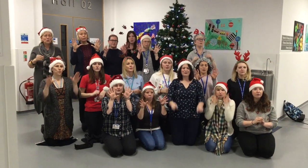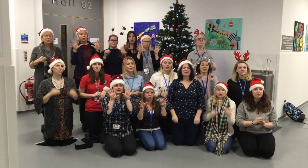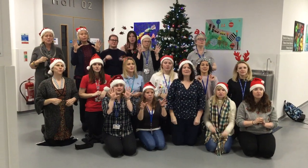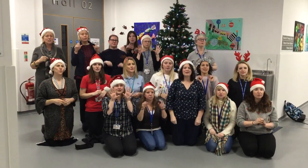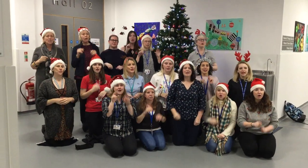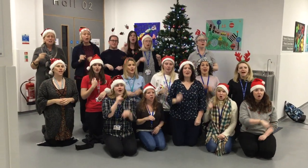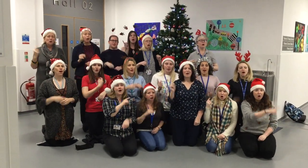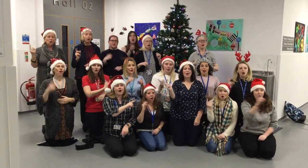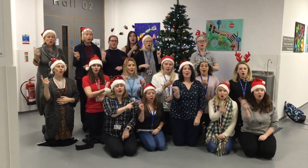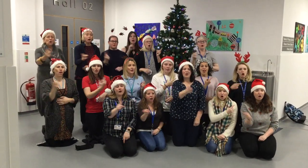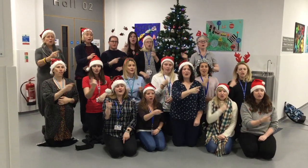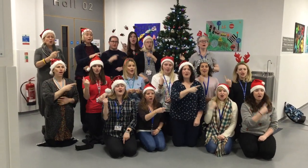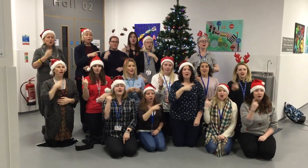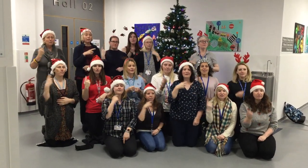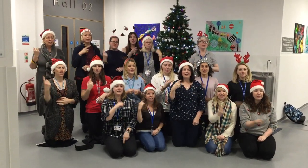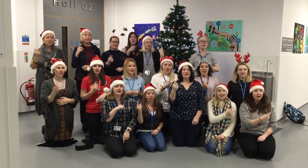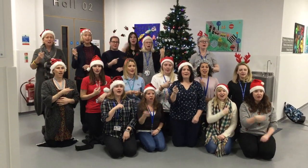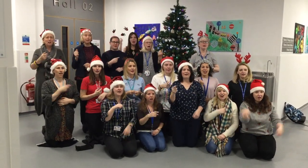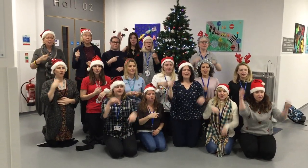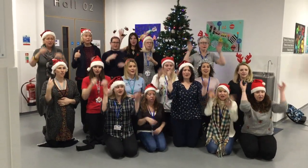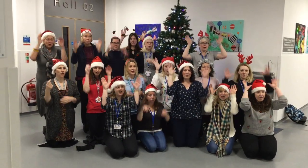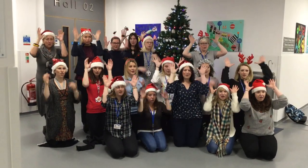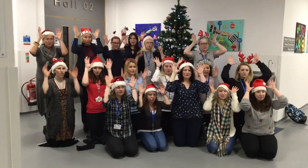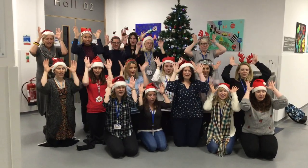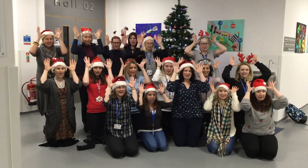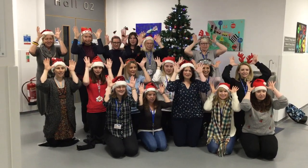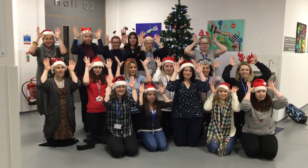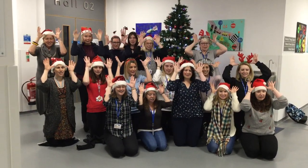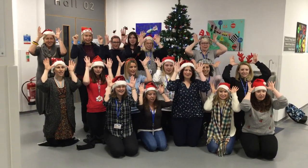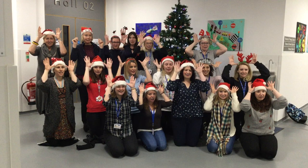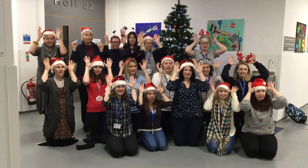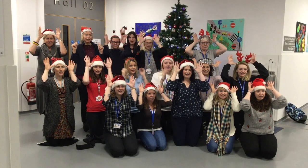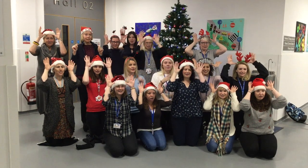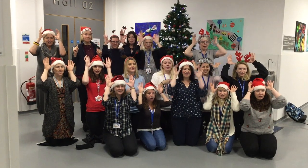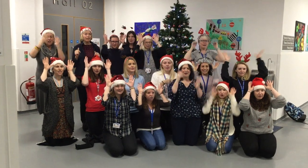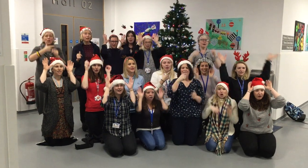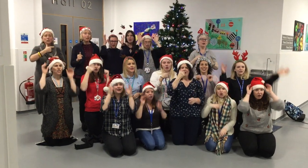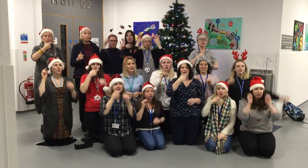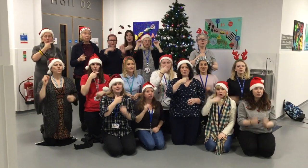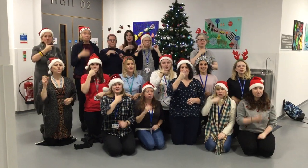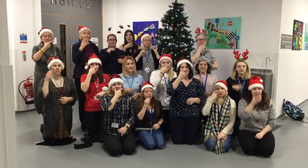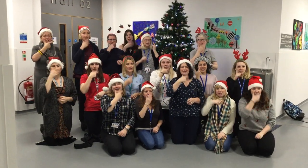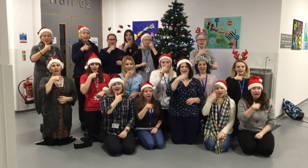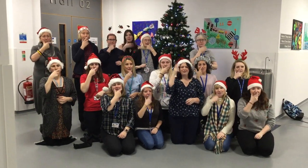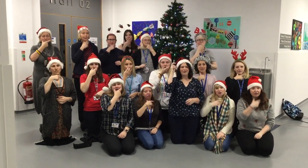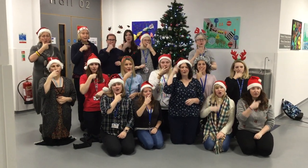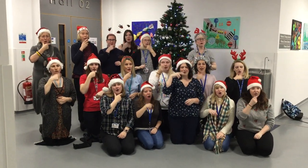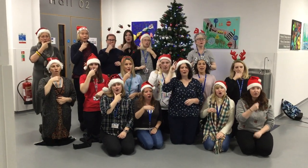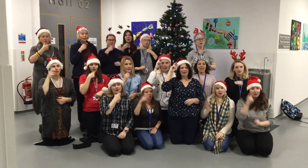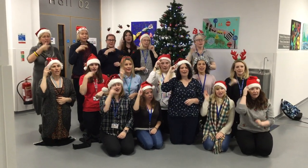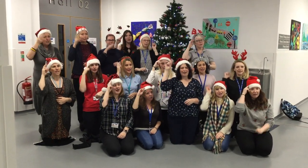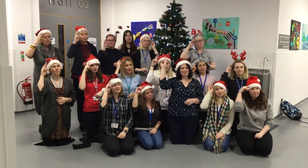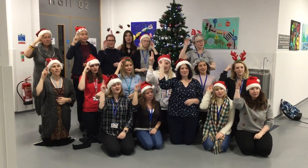All of the other reindeer used to laugh and call him